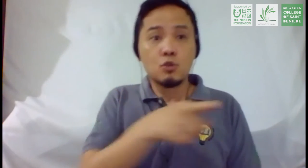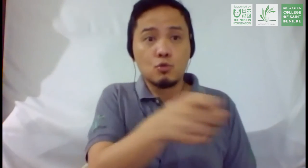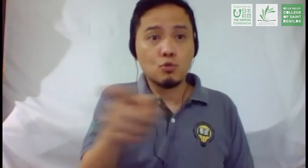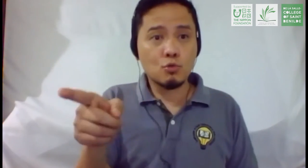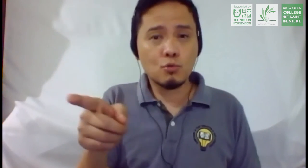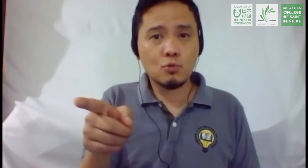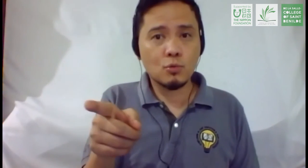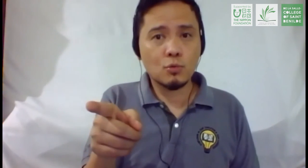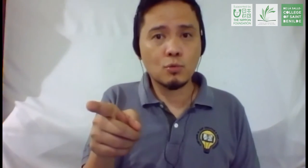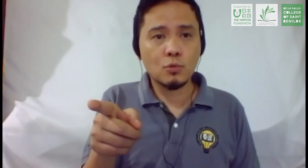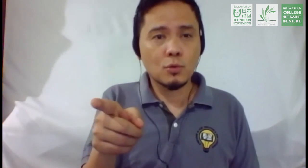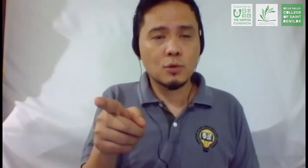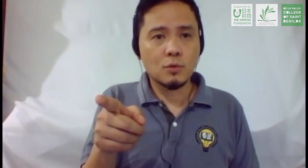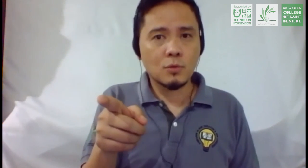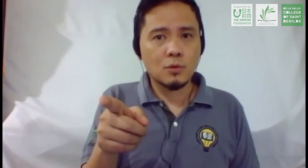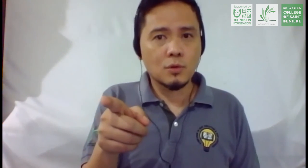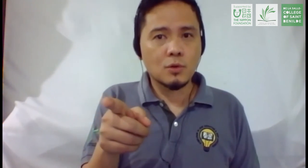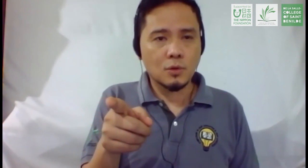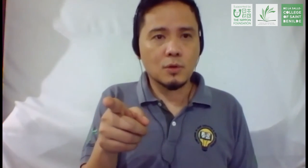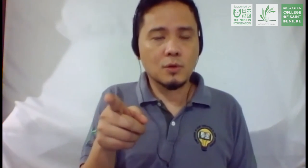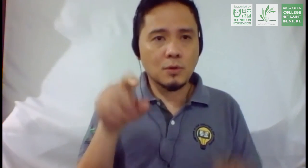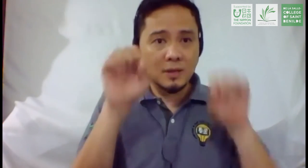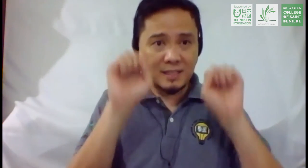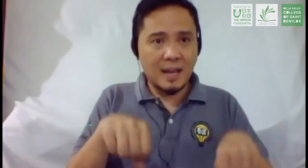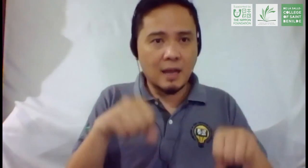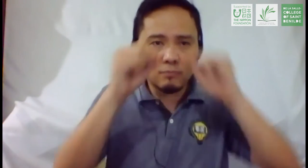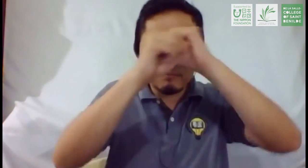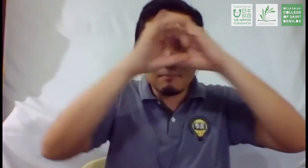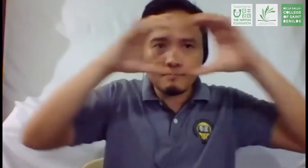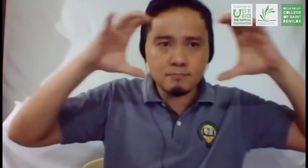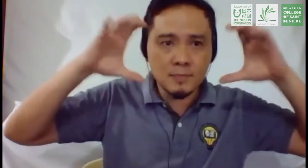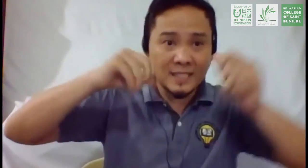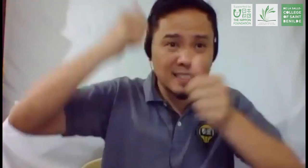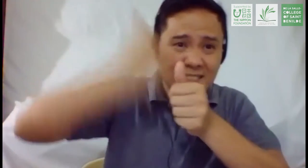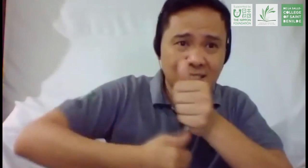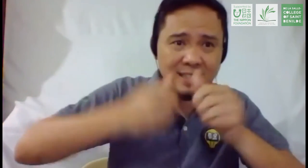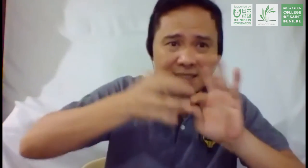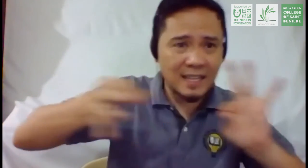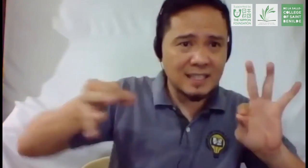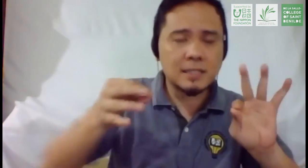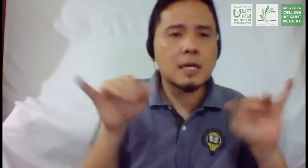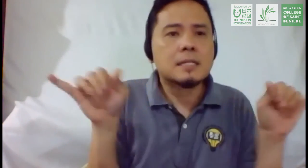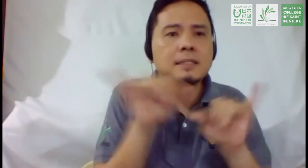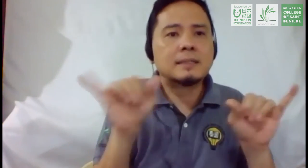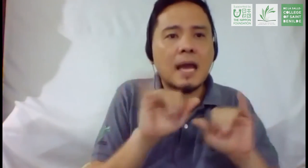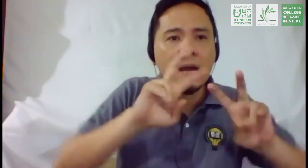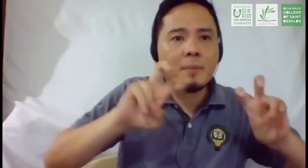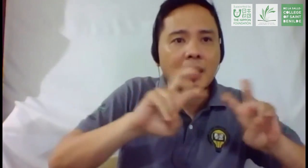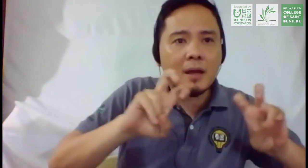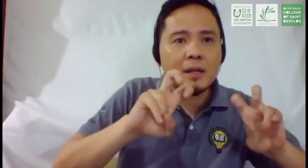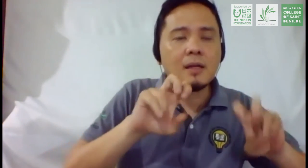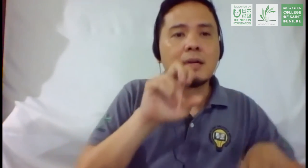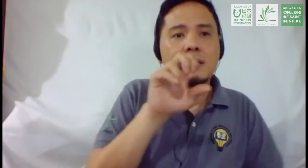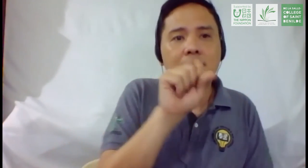sentences can be analyzed in the same way. And now all you need to do is show how those sentences are